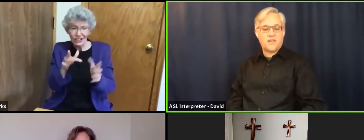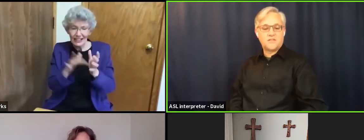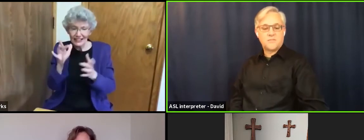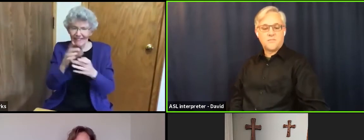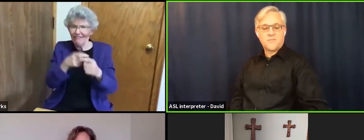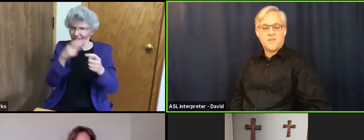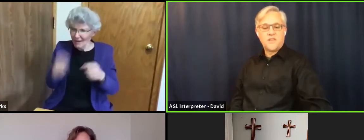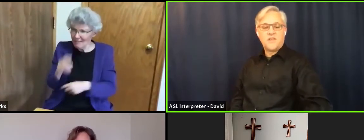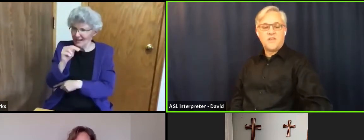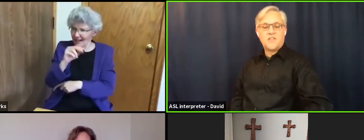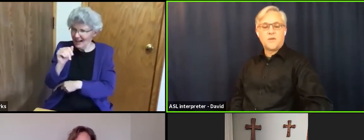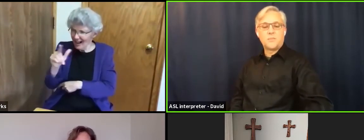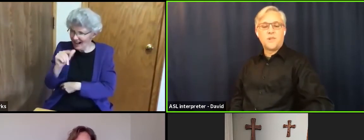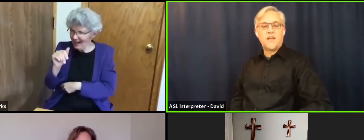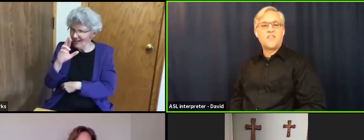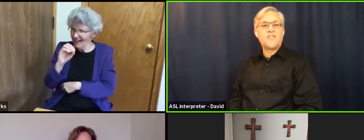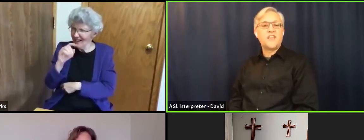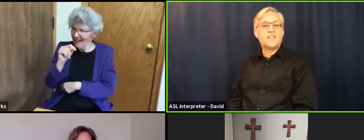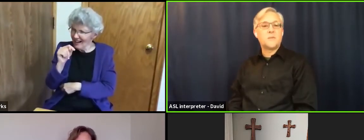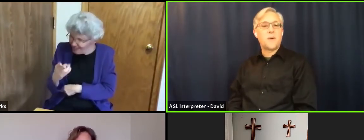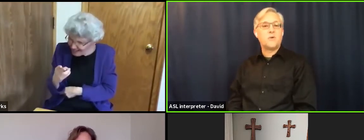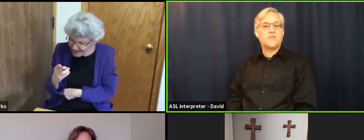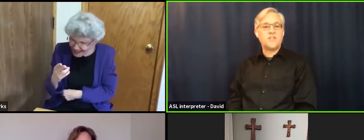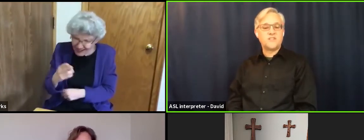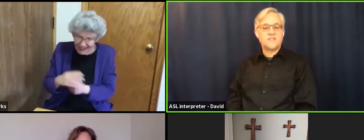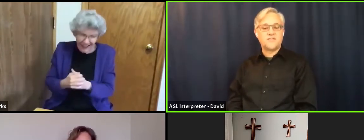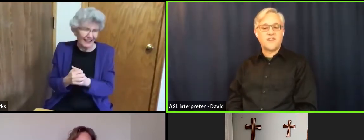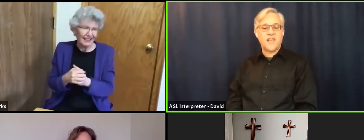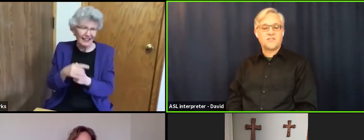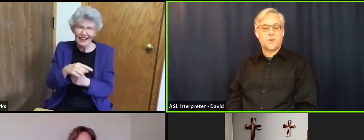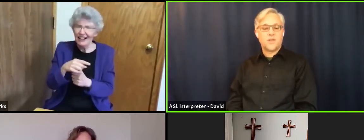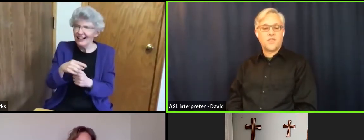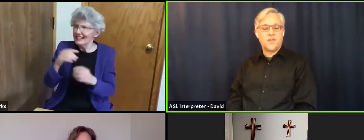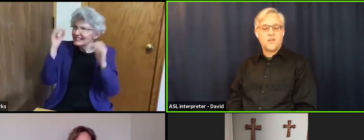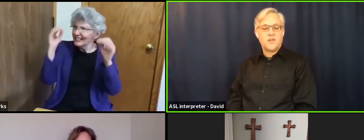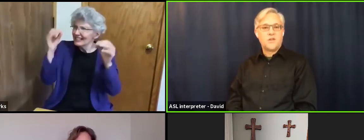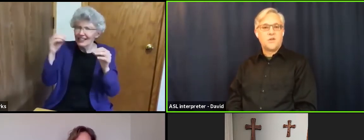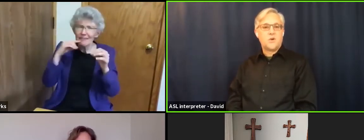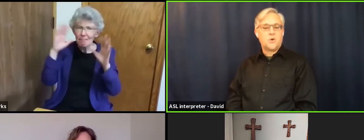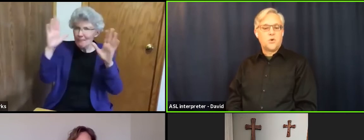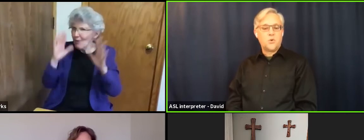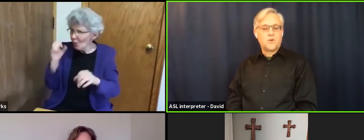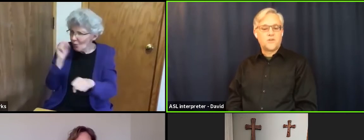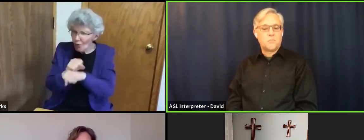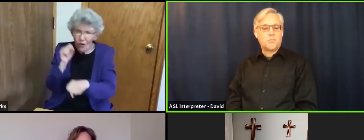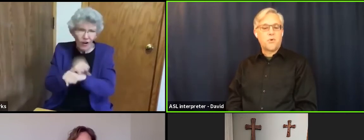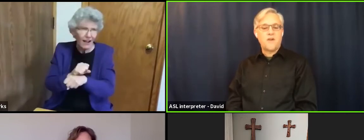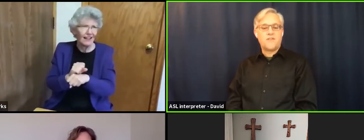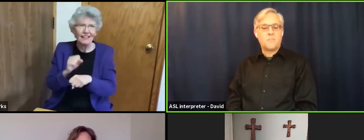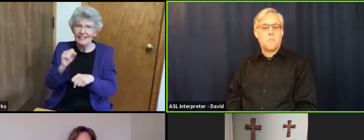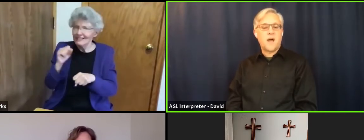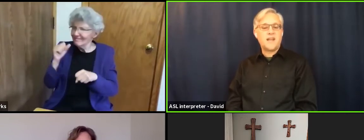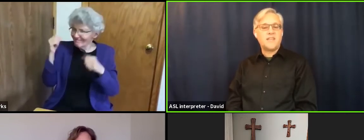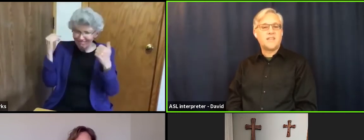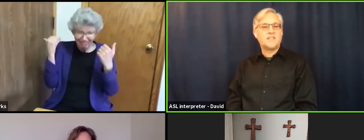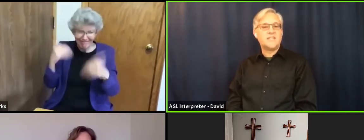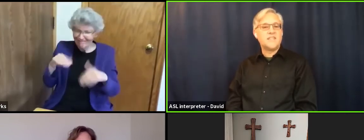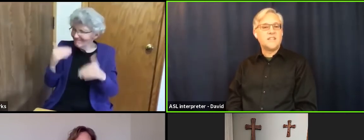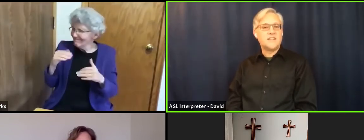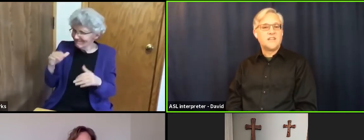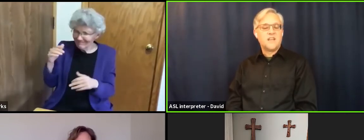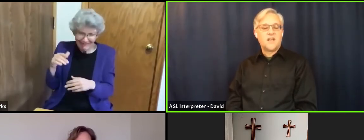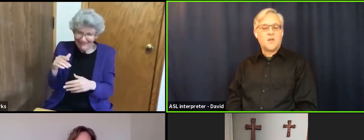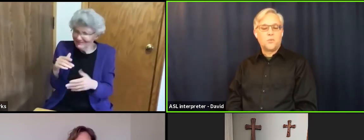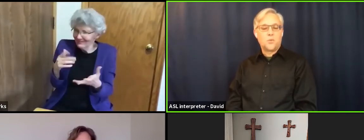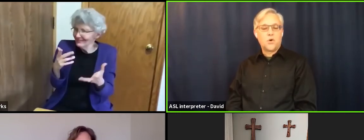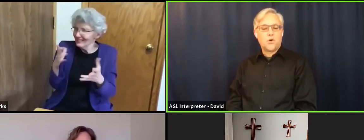"What things?" They replied, "The things about Jesus of Nazareth, who was a prophet mighty in